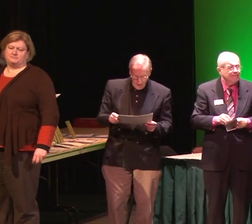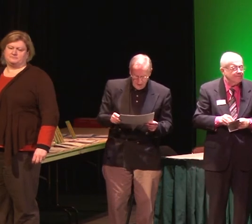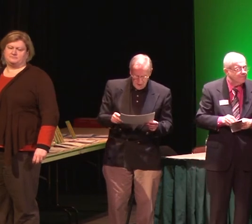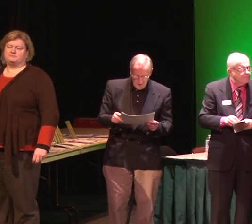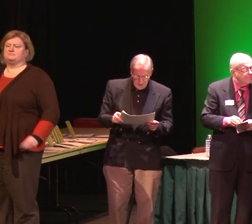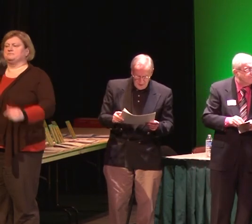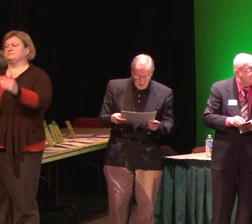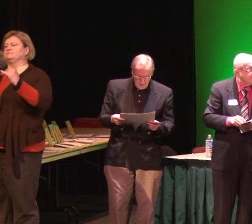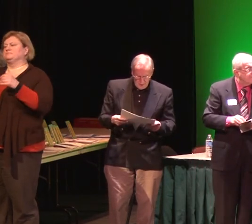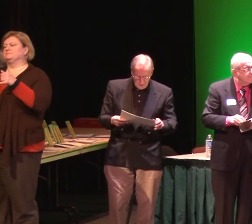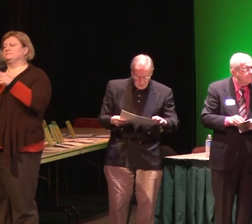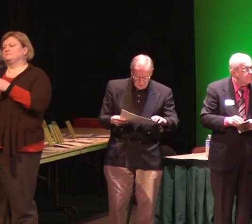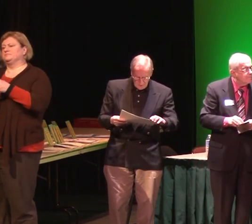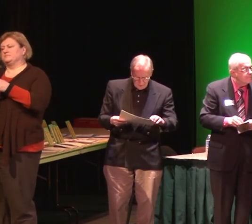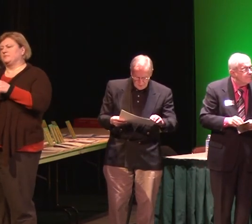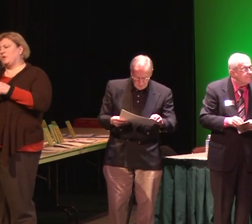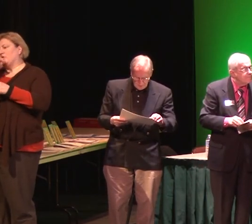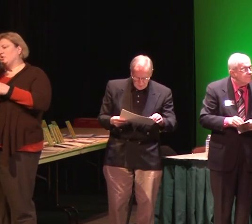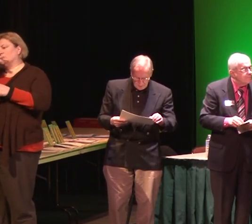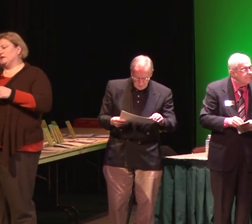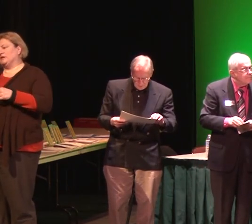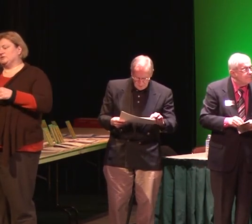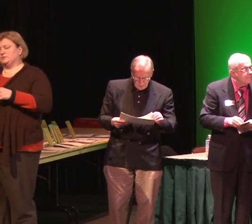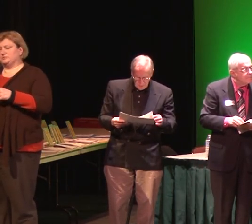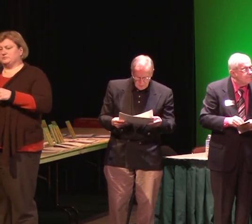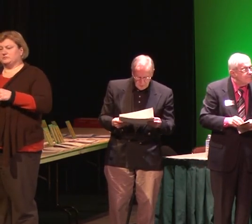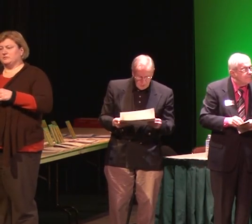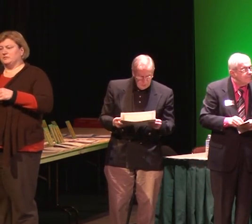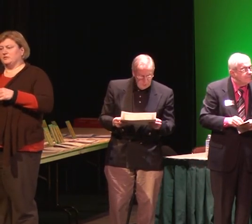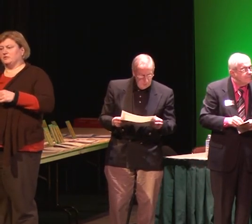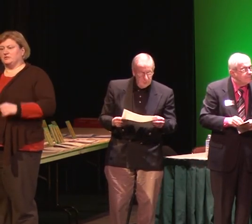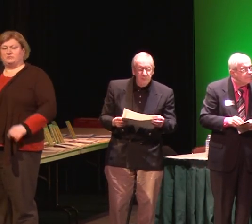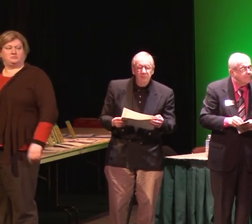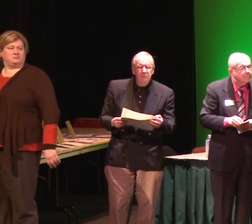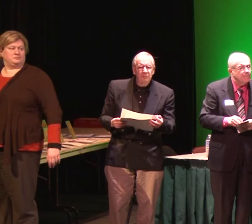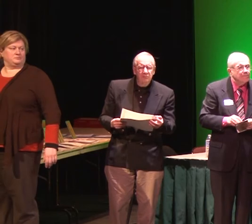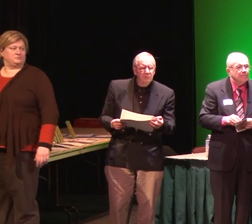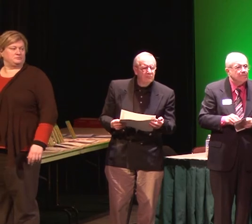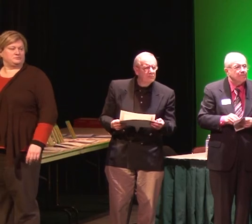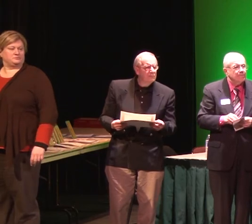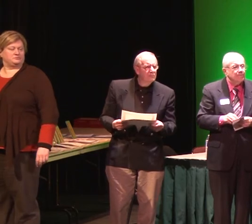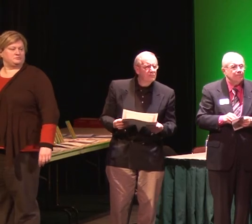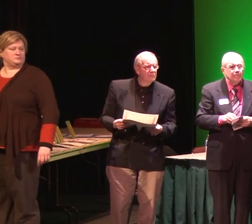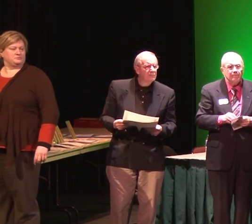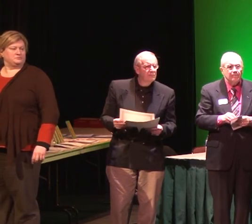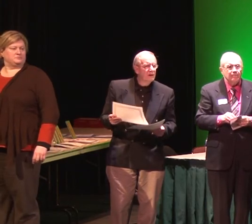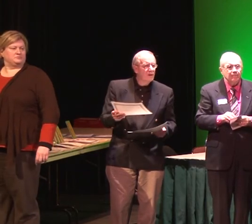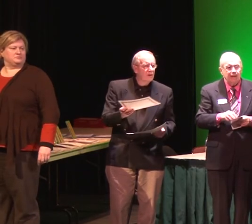Our next award goes to a Taunton High School student, Jacob R. Lawrence.